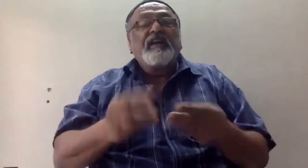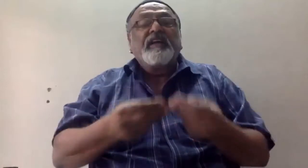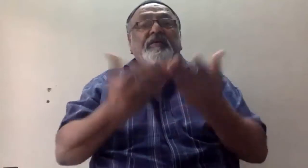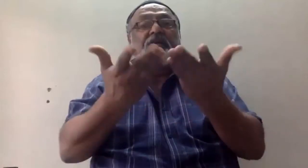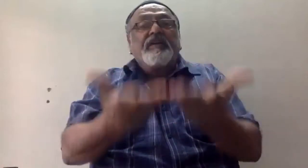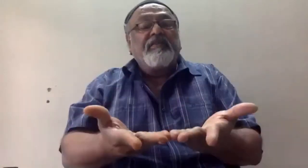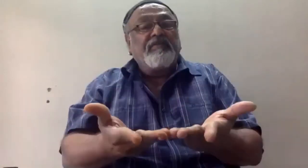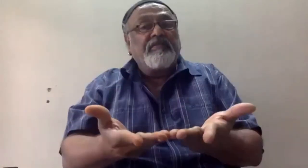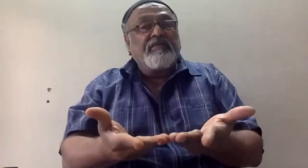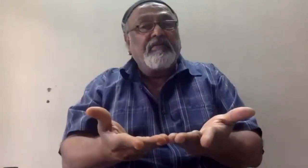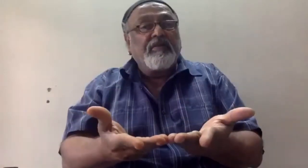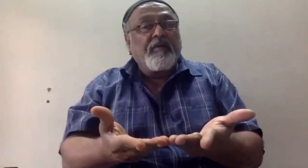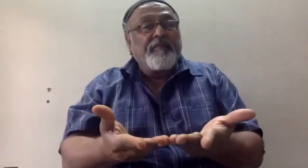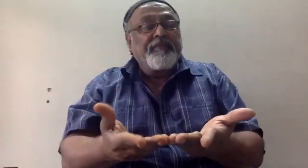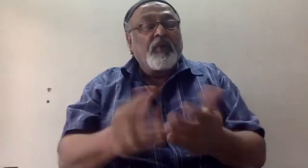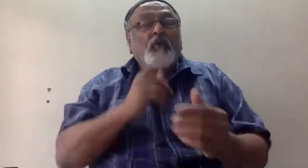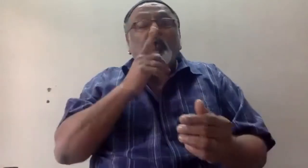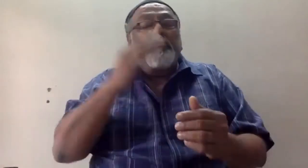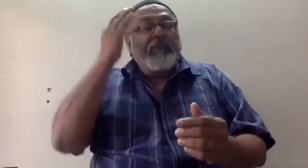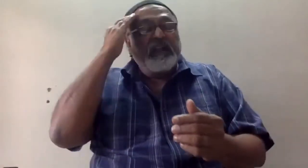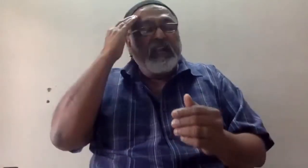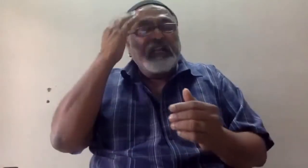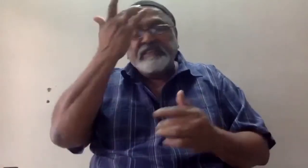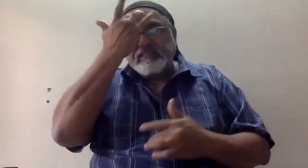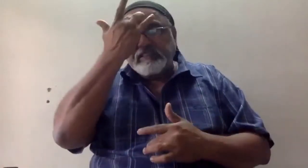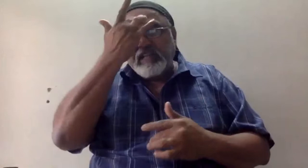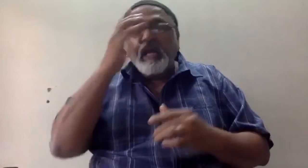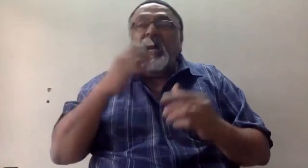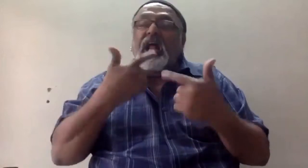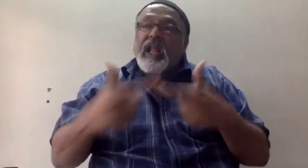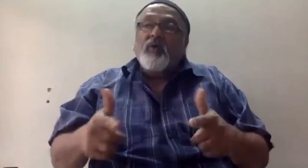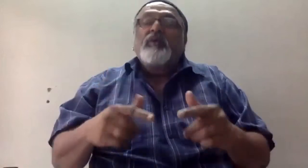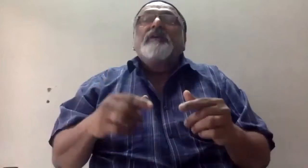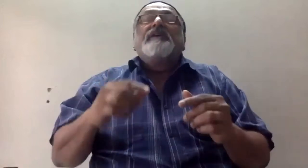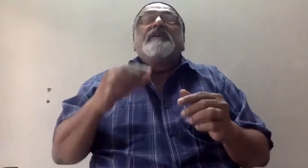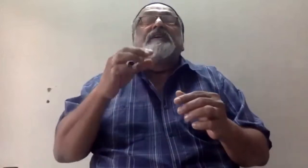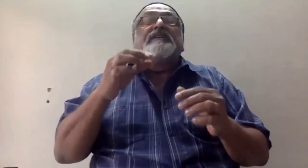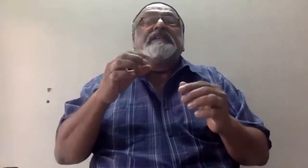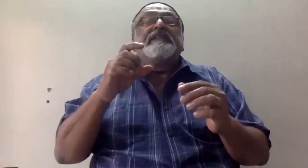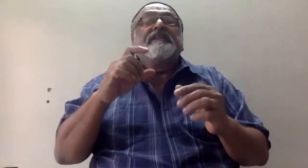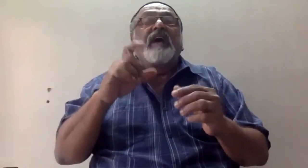who's with mental illness to get into civil services, and the judges would not accept that a person with mental illness can